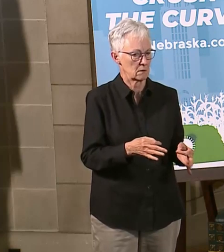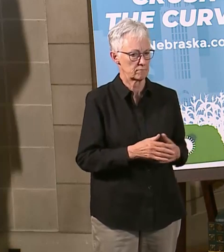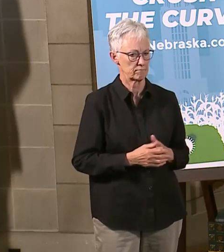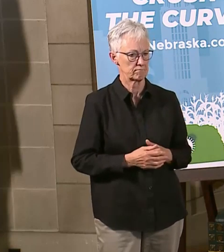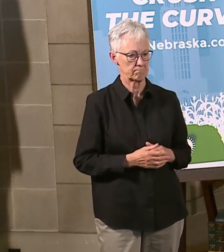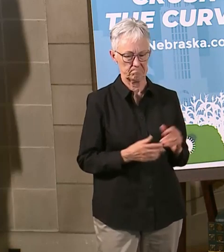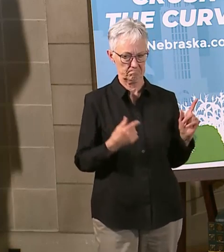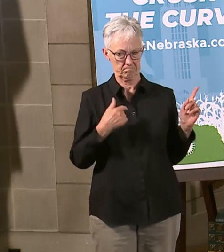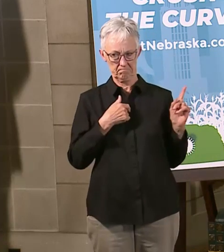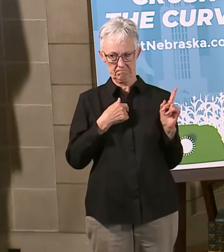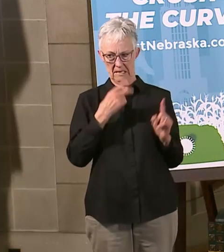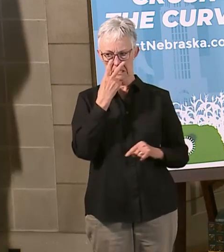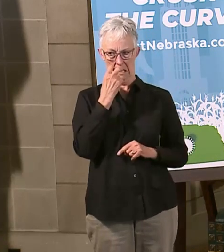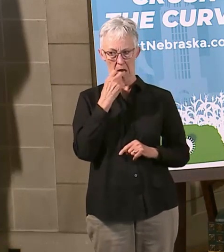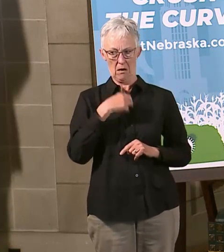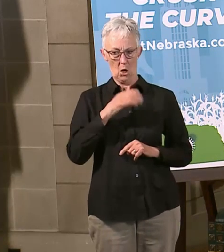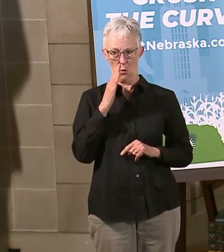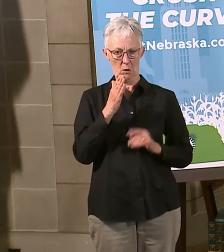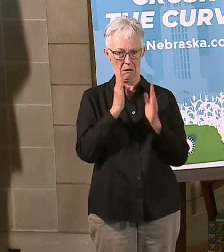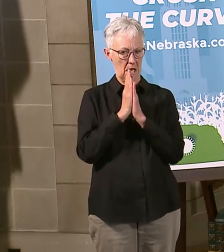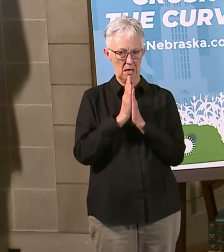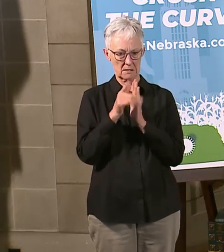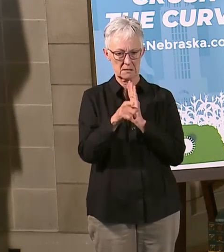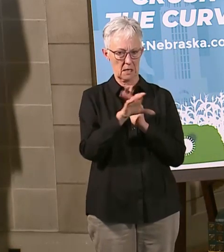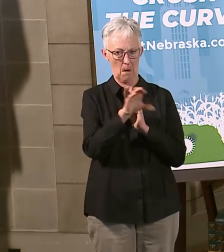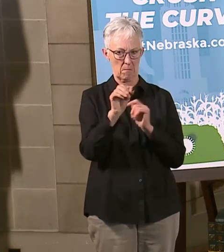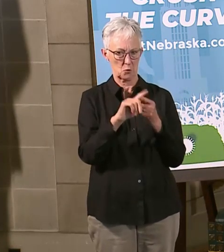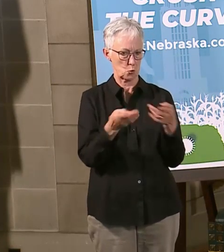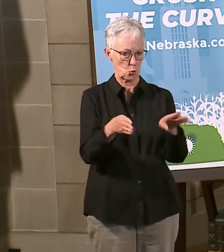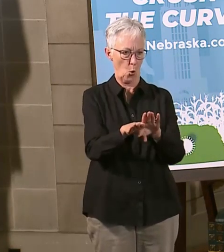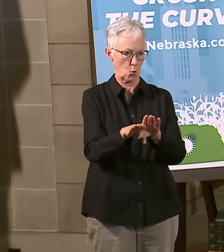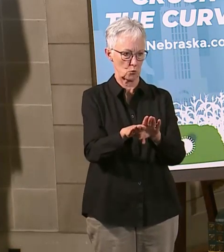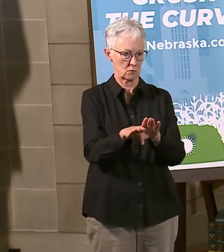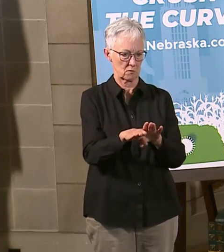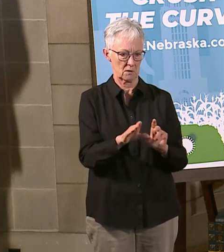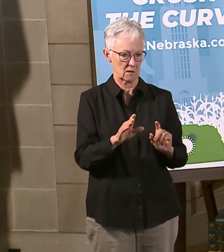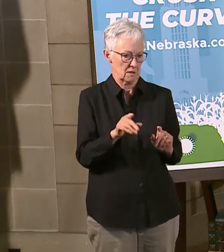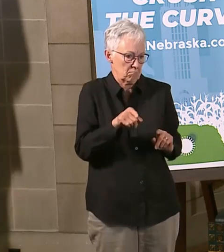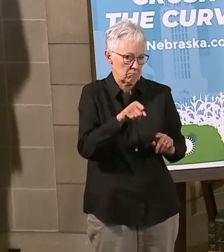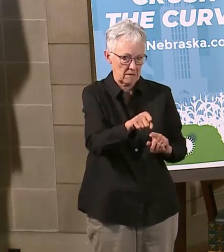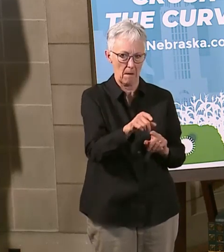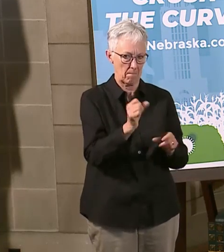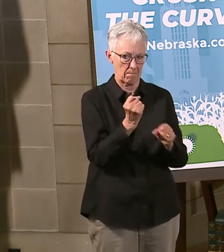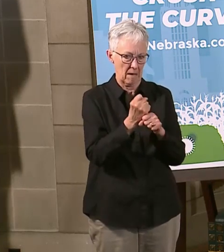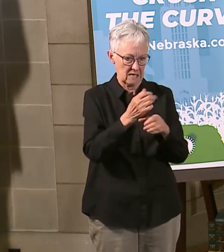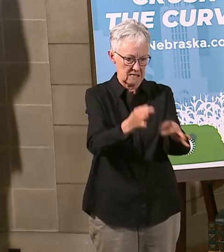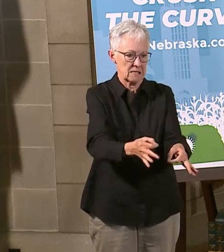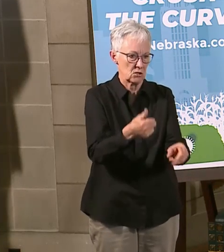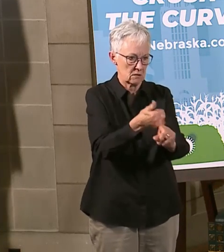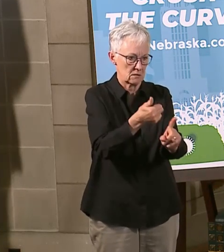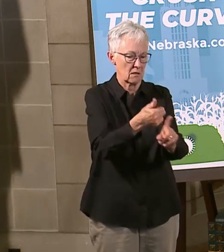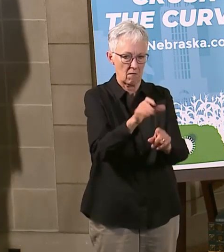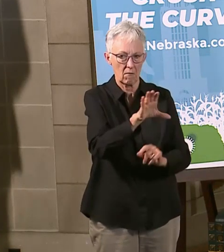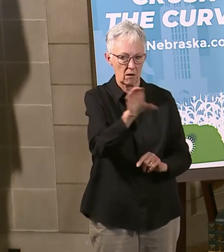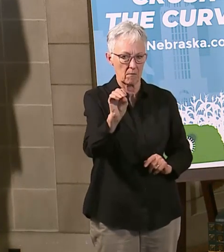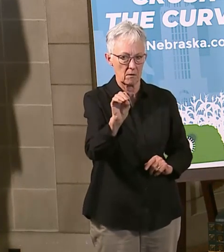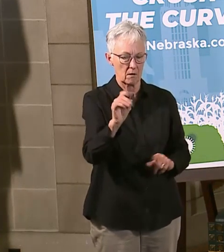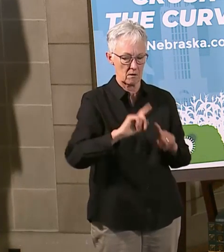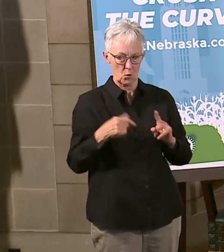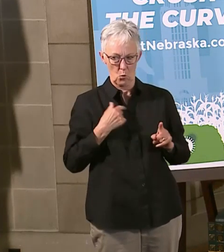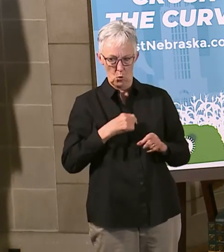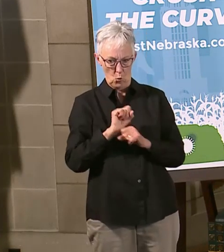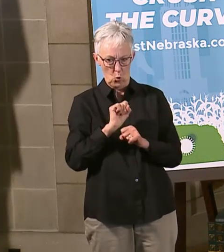It really is about their operations, and again, internally they're going to make their own decisions but we're working very hard to make sure they can stay open